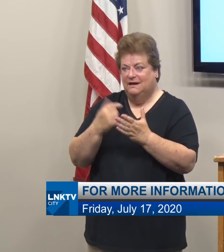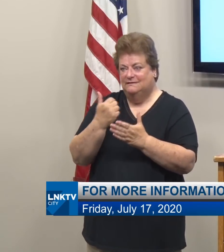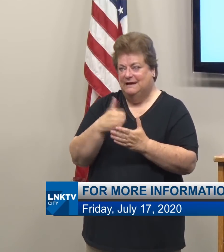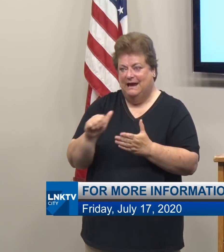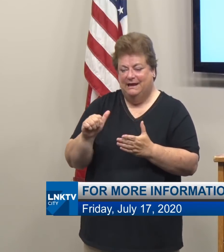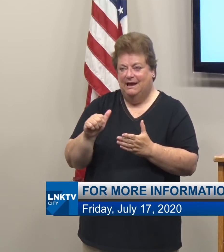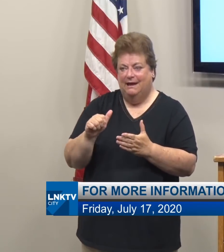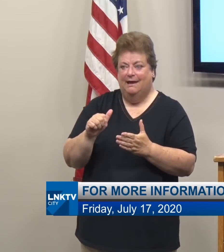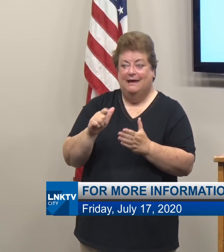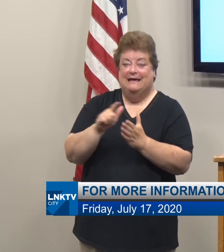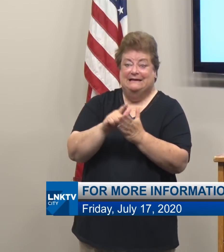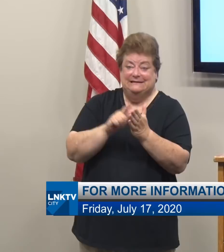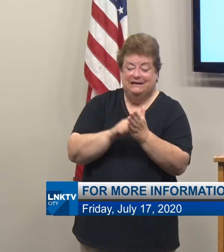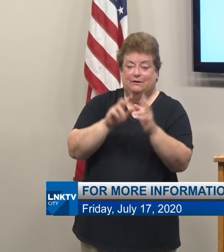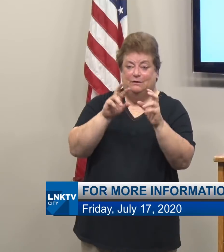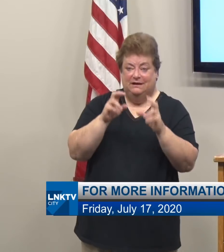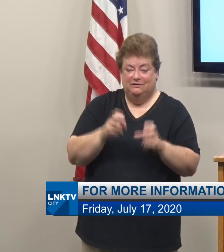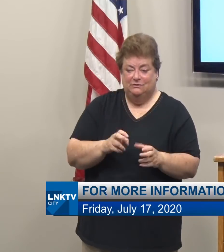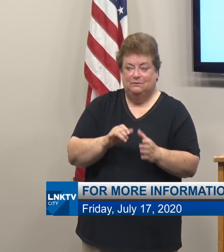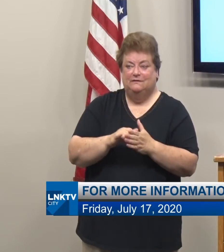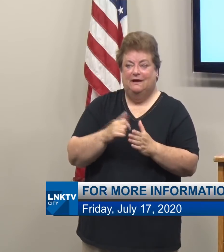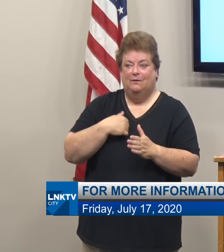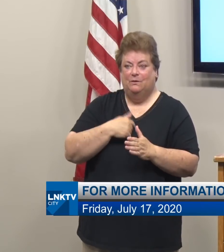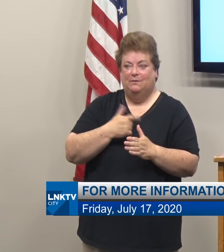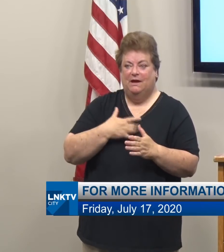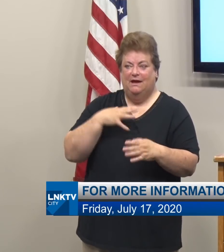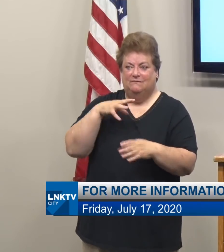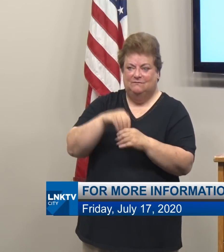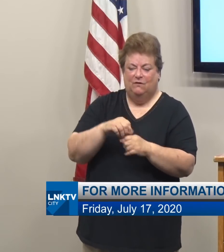implement this health measure in Lincoln and Lancaster County.